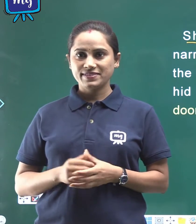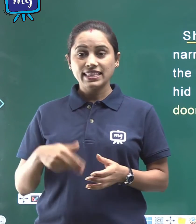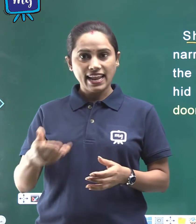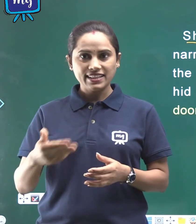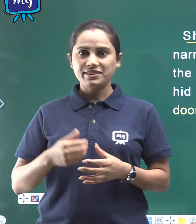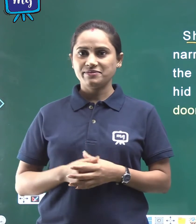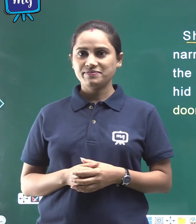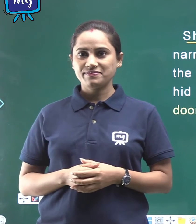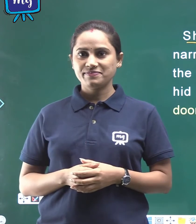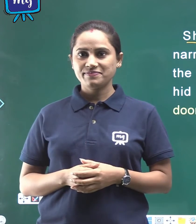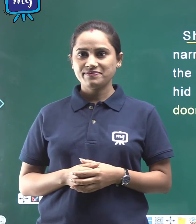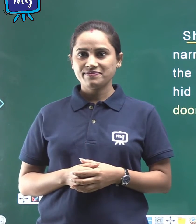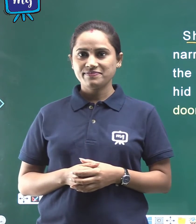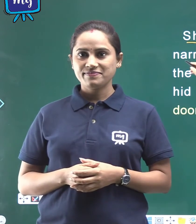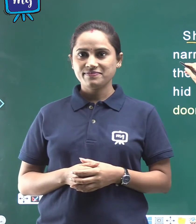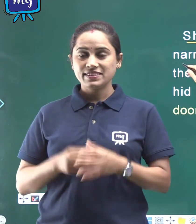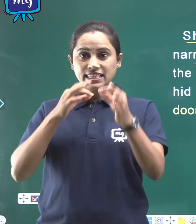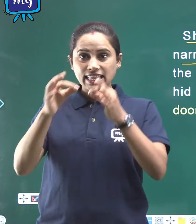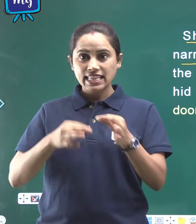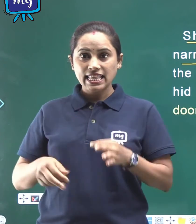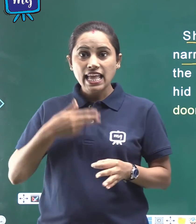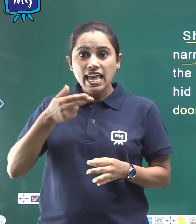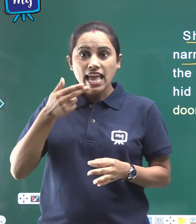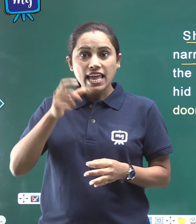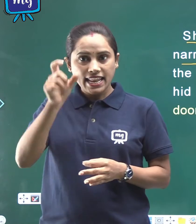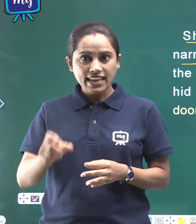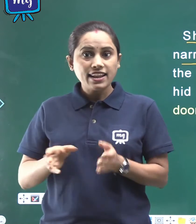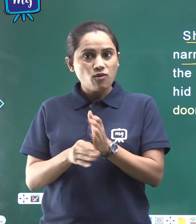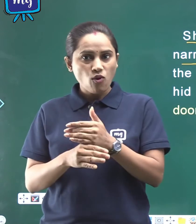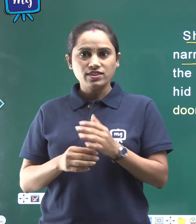that the narrator was